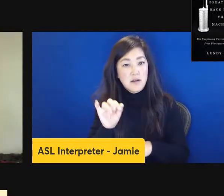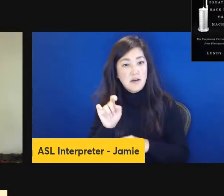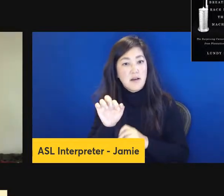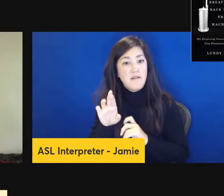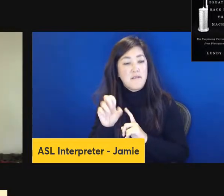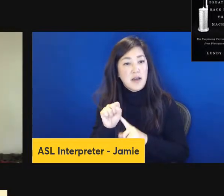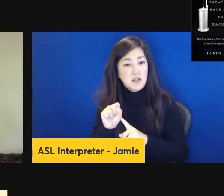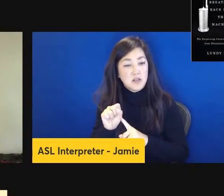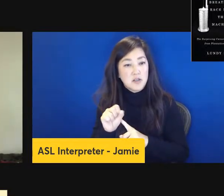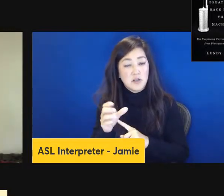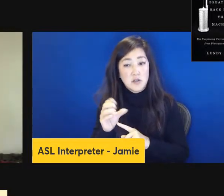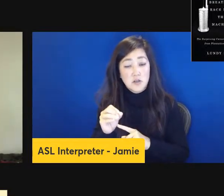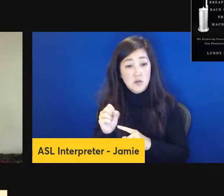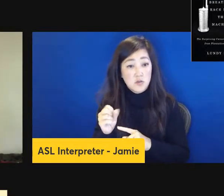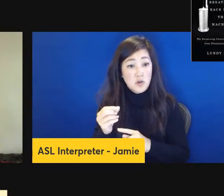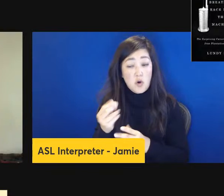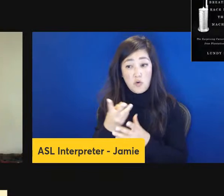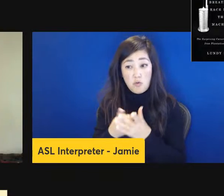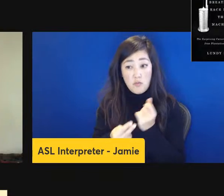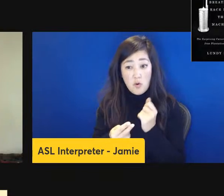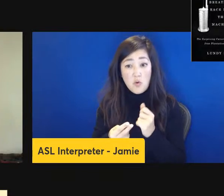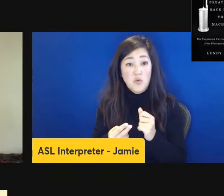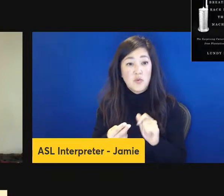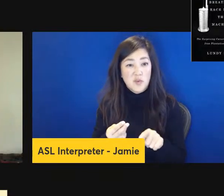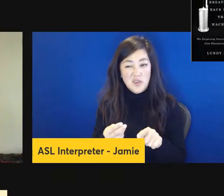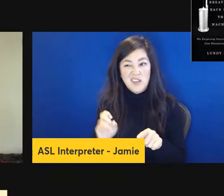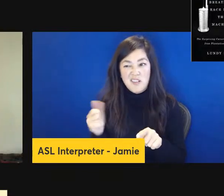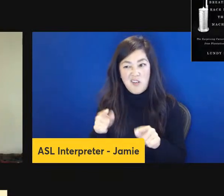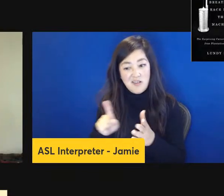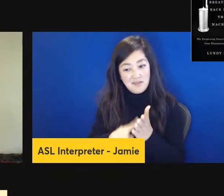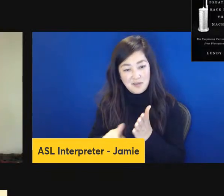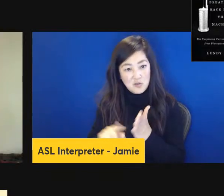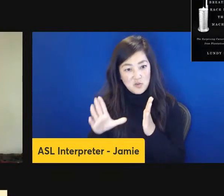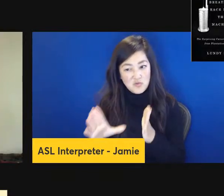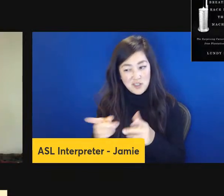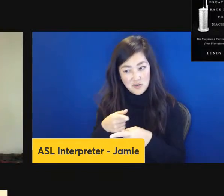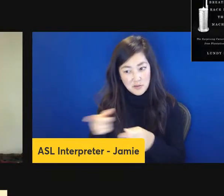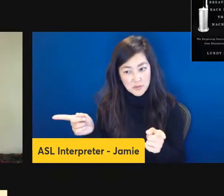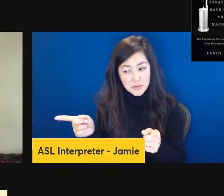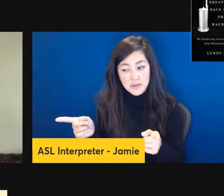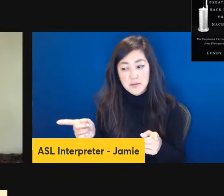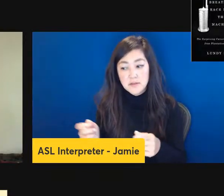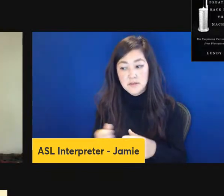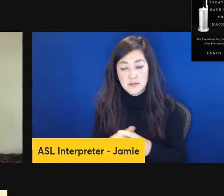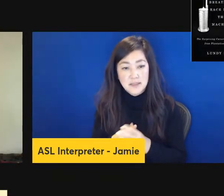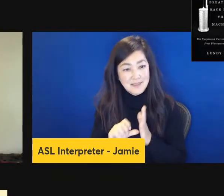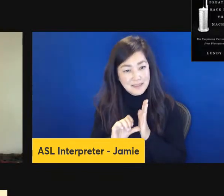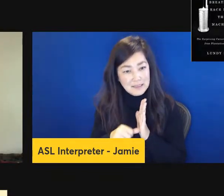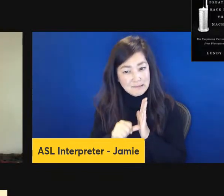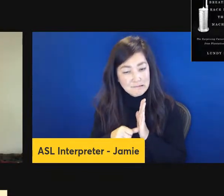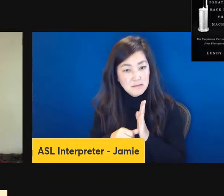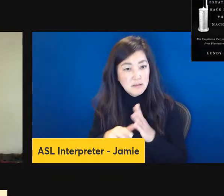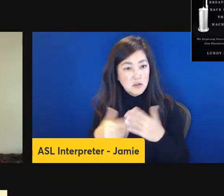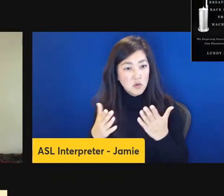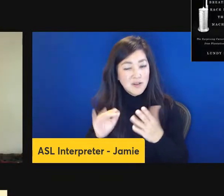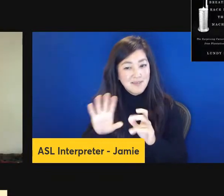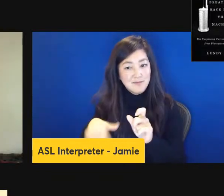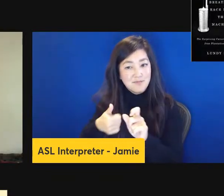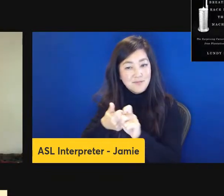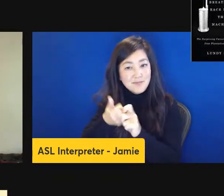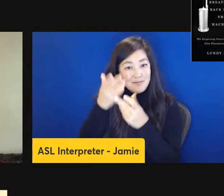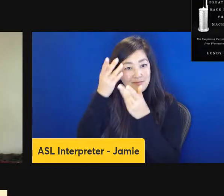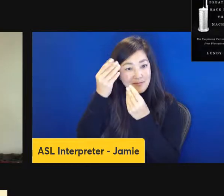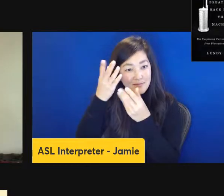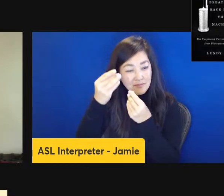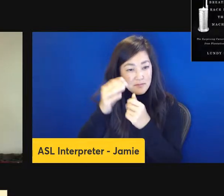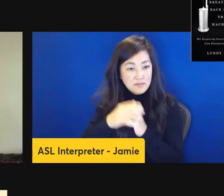Bois and Miller and Myers and Neil White point to the importance of context and even being able